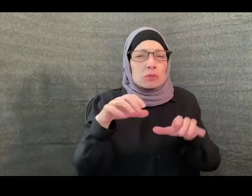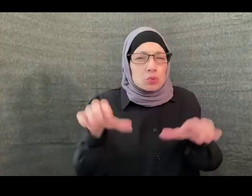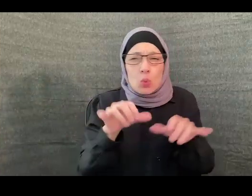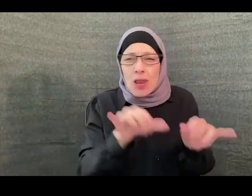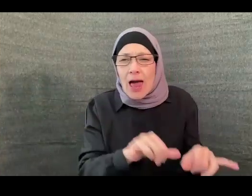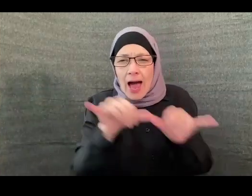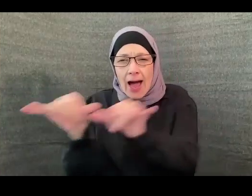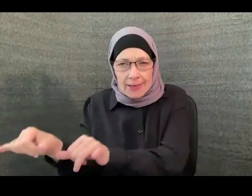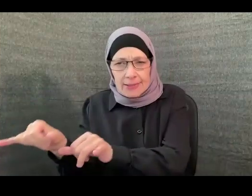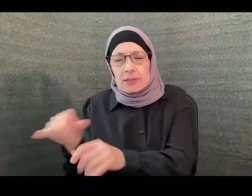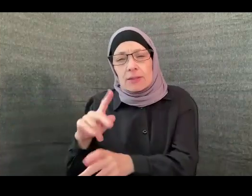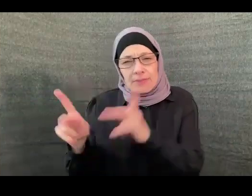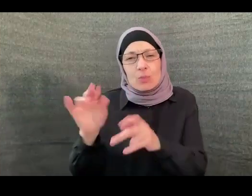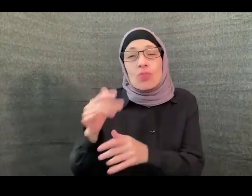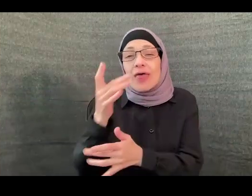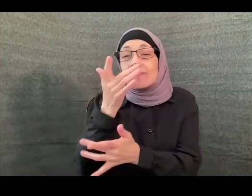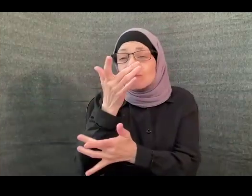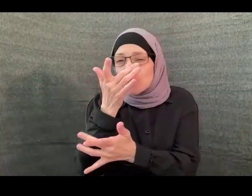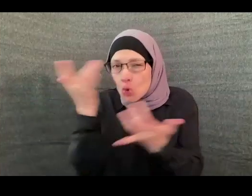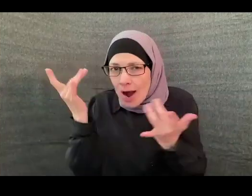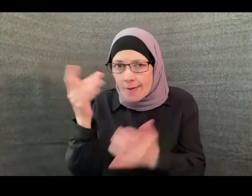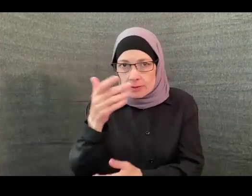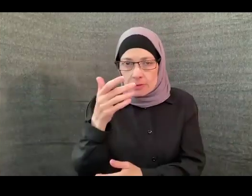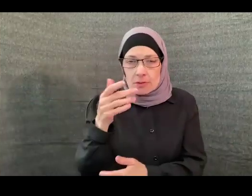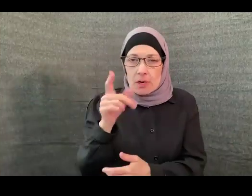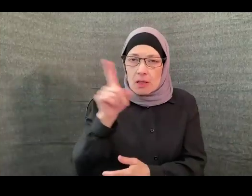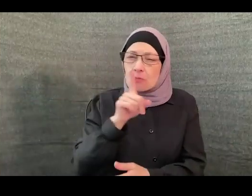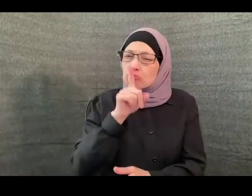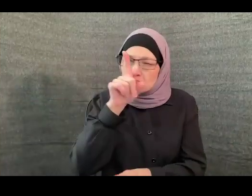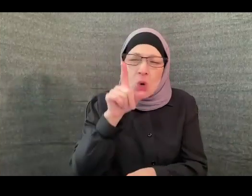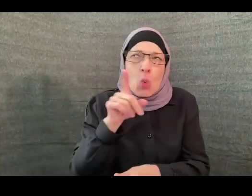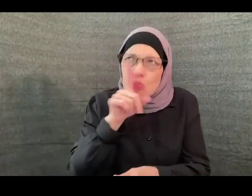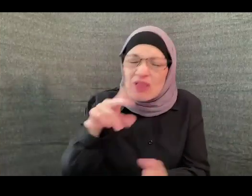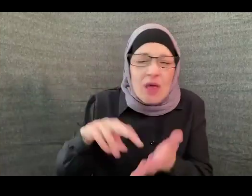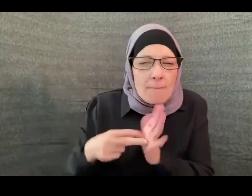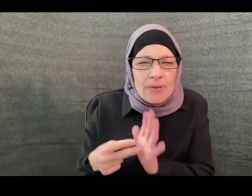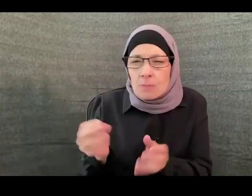not just forgot, actually ignored Allah.